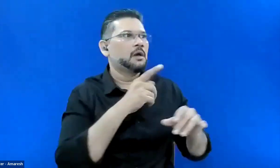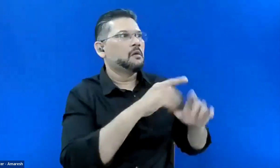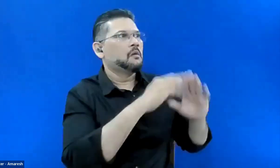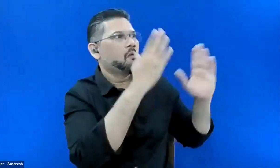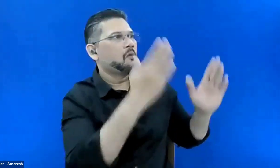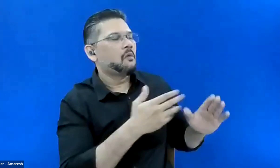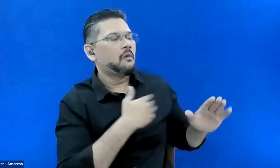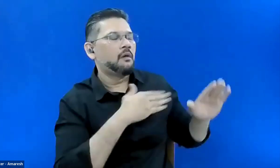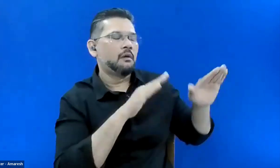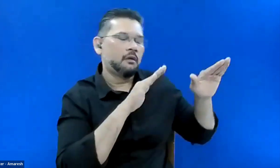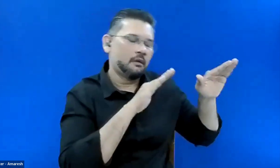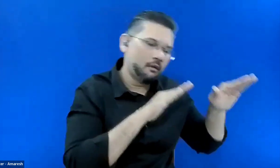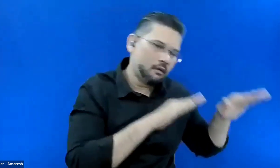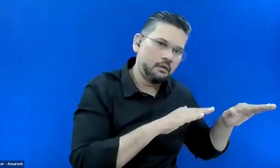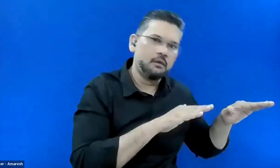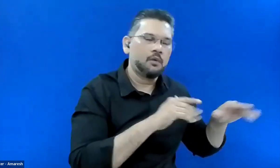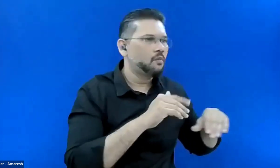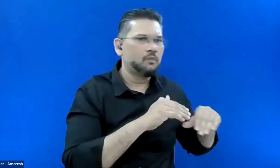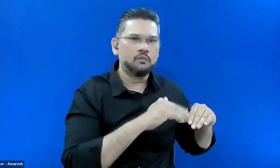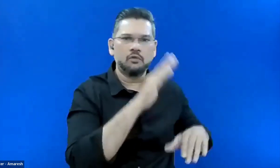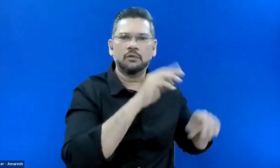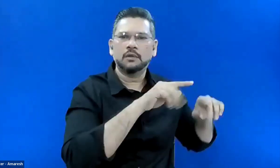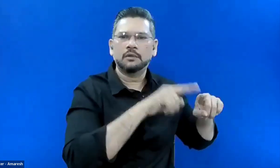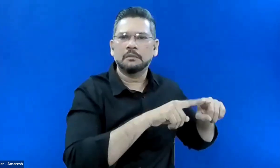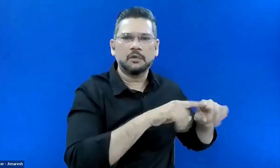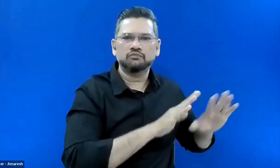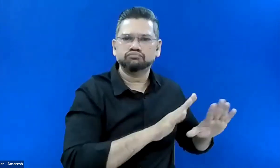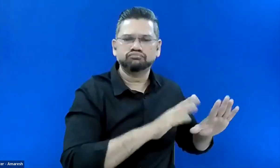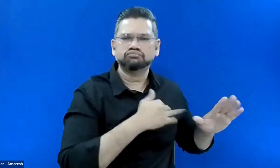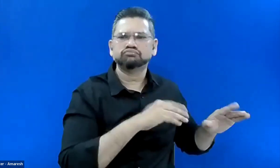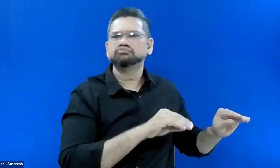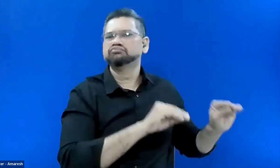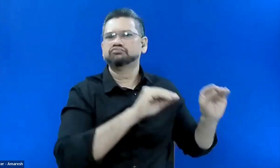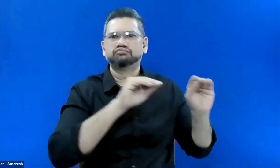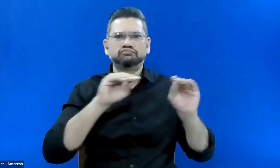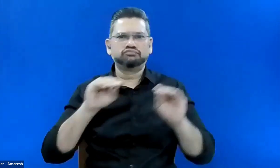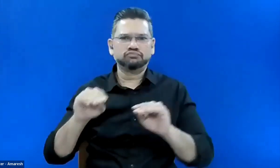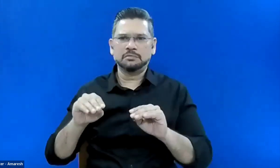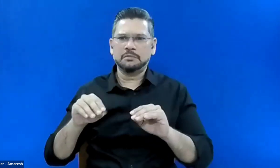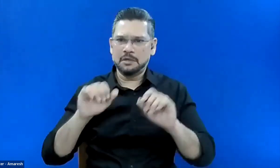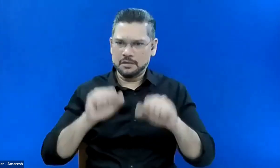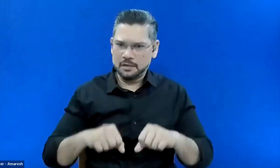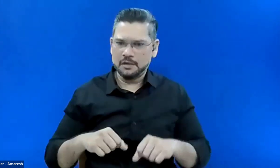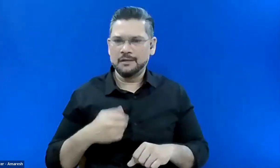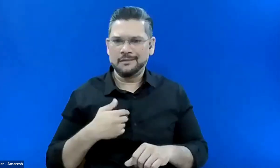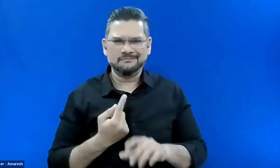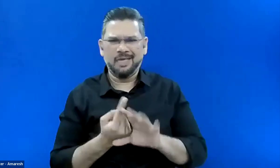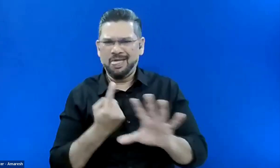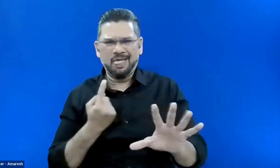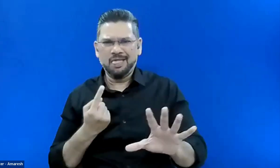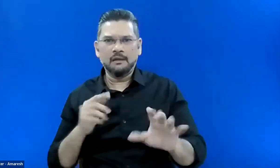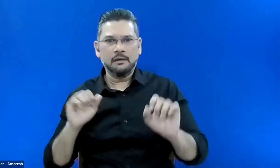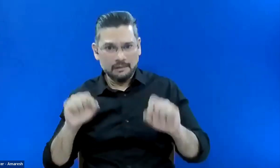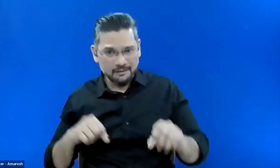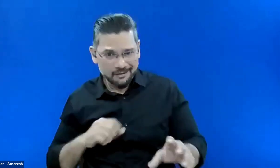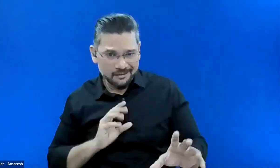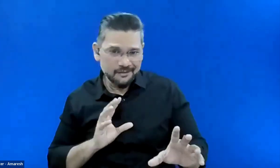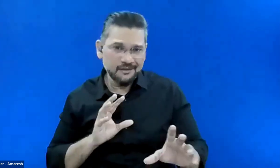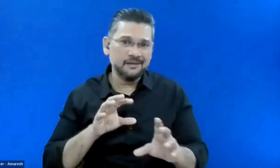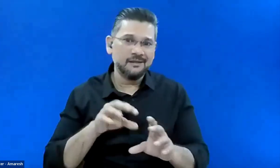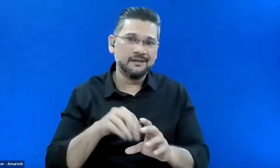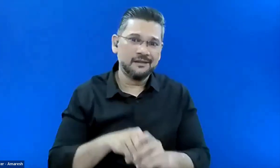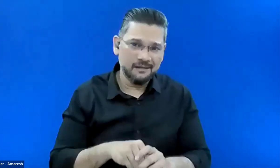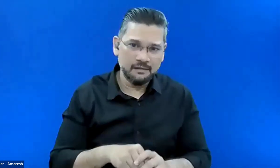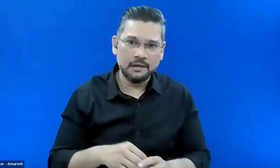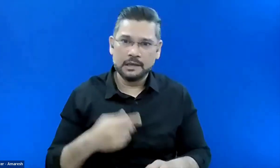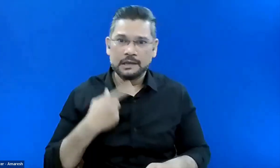on medication. It is going to reduce isolation, something that you feel immediately you're taken into an